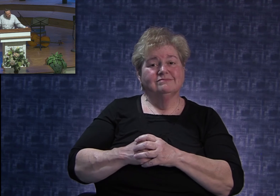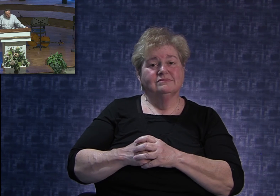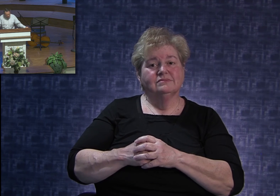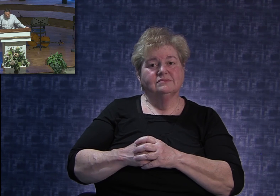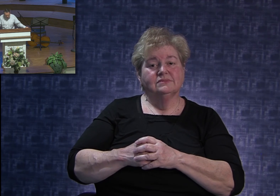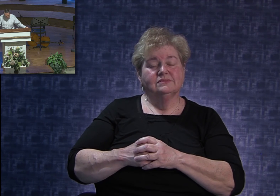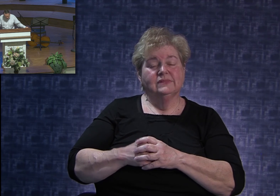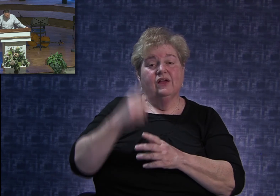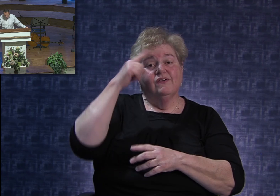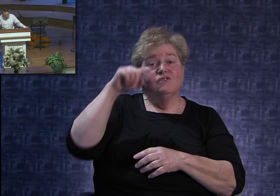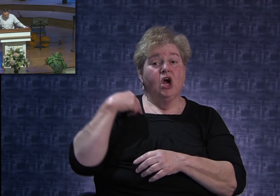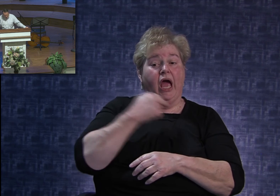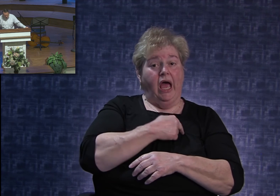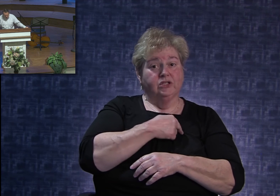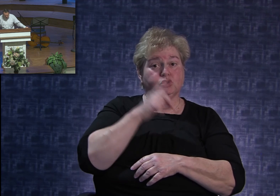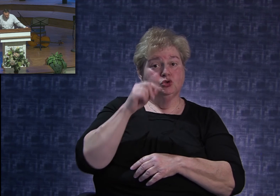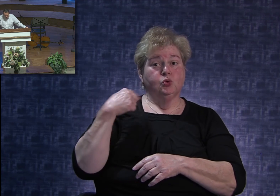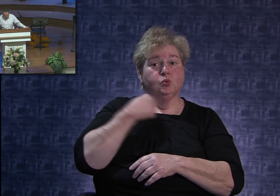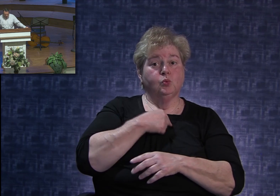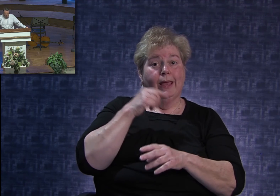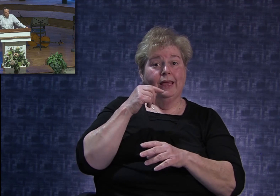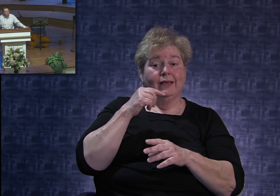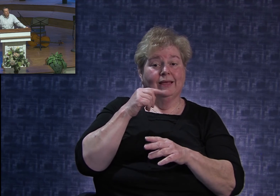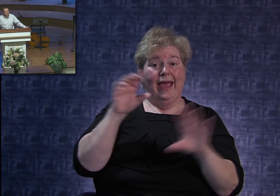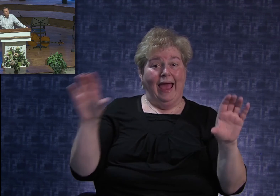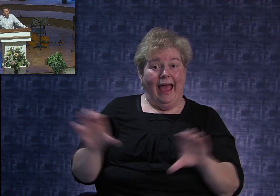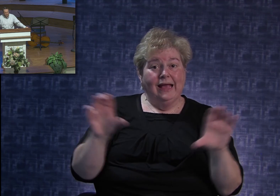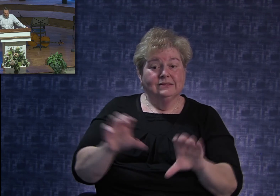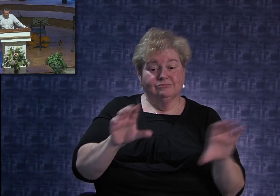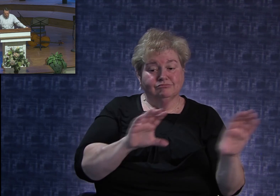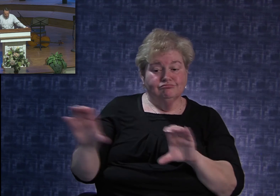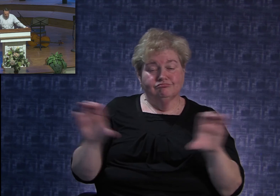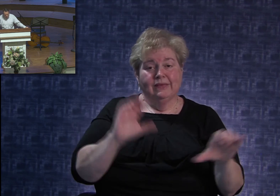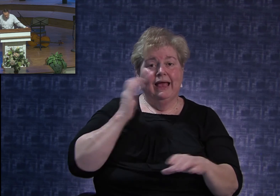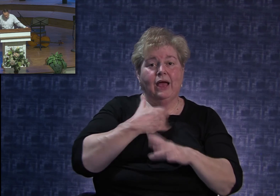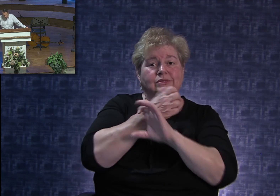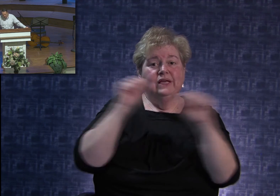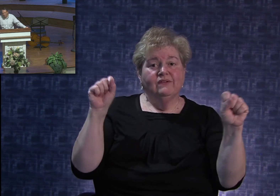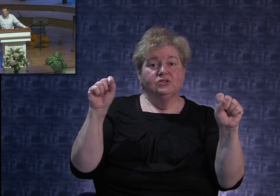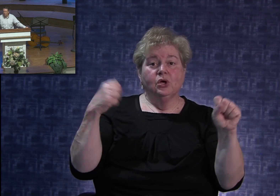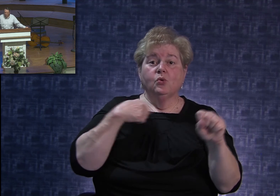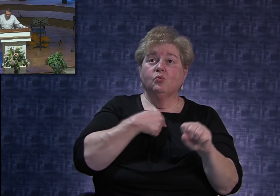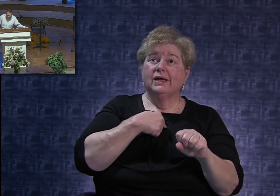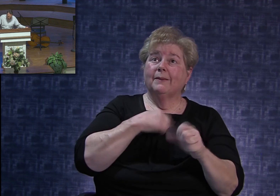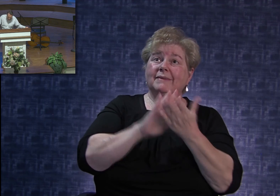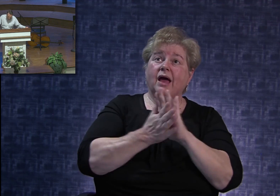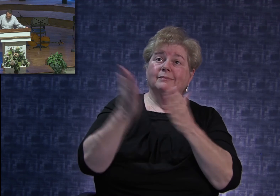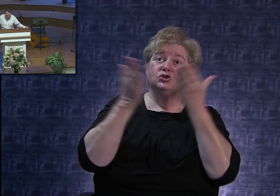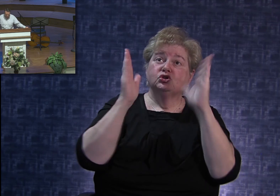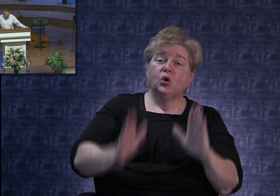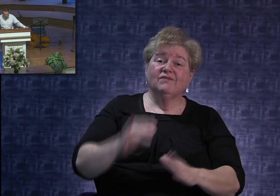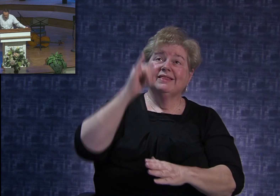But for us, are we putting our salvation into action? Are we servants like Christ? Are we